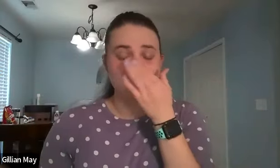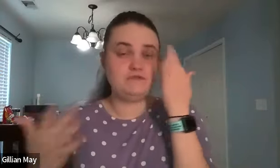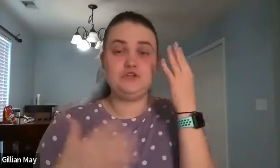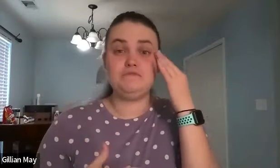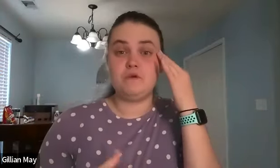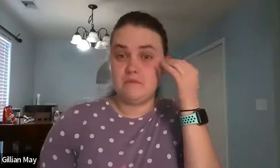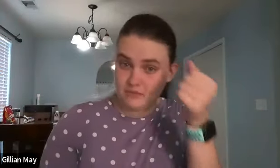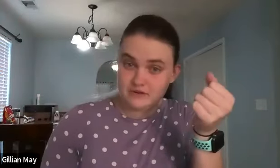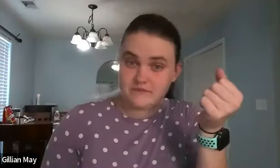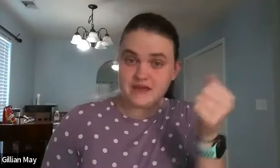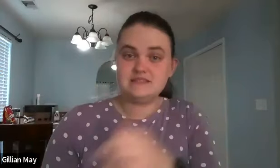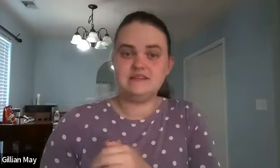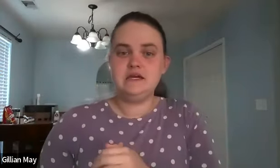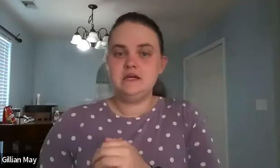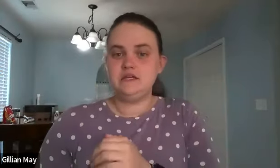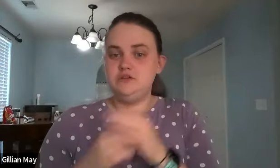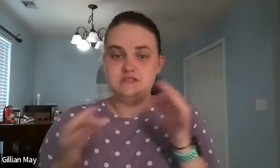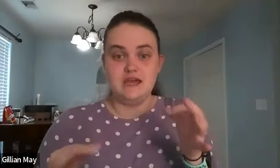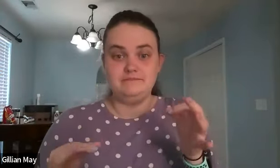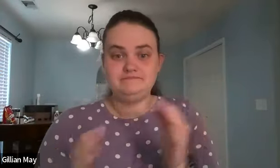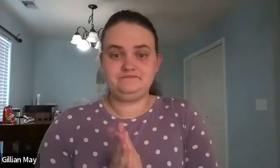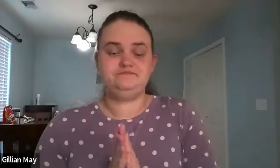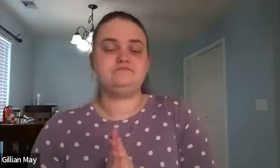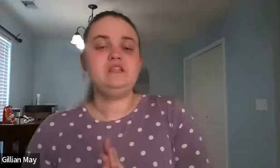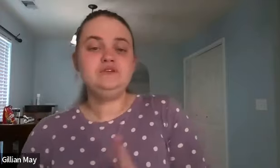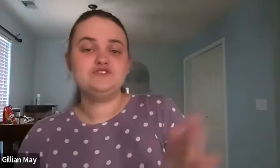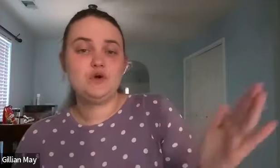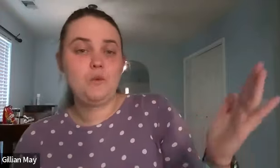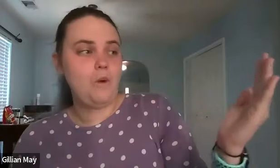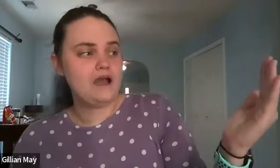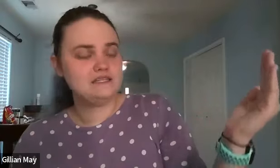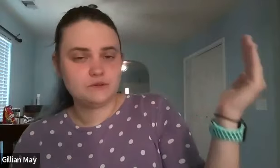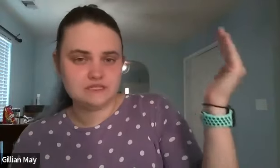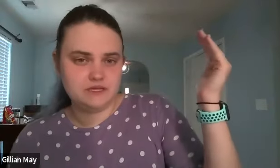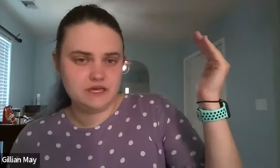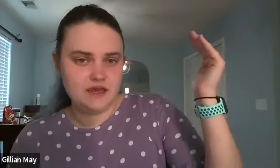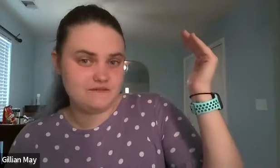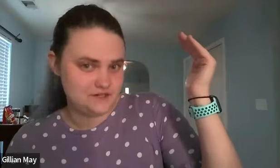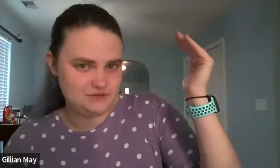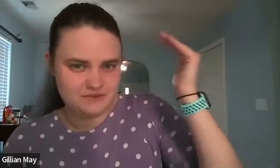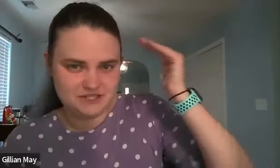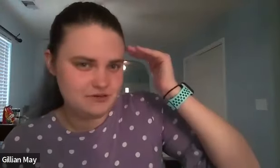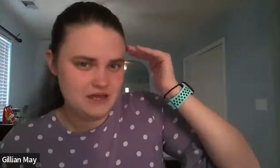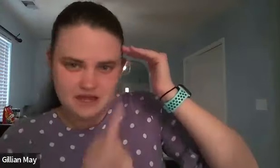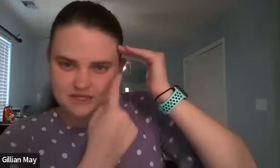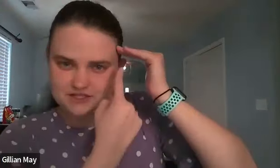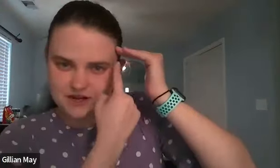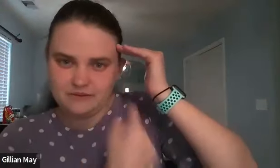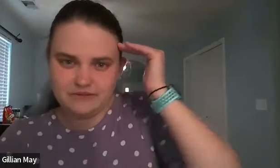whatever you remember the best, you decide. So why is going to be the first one I'm gonna do is you start with